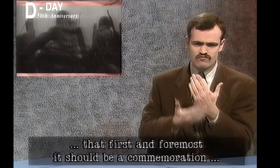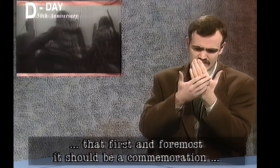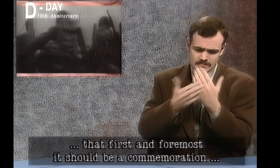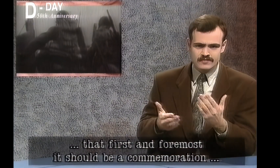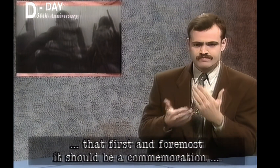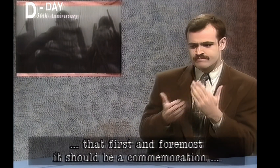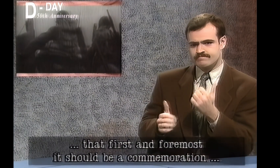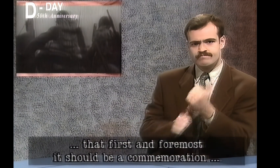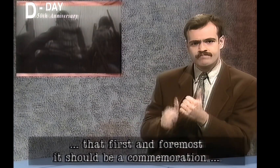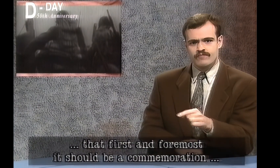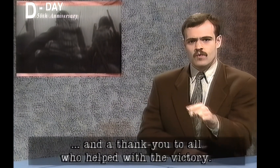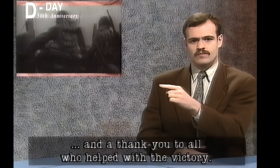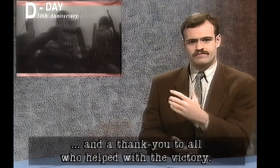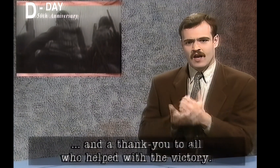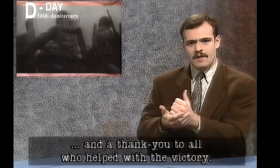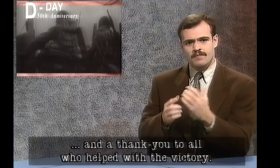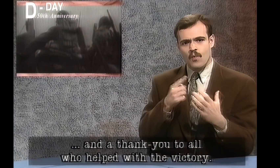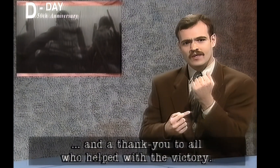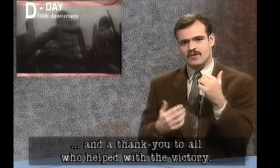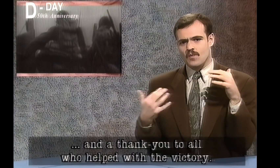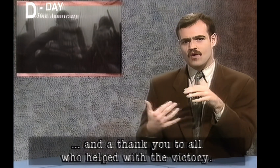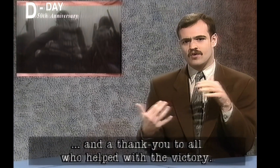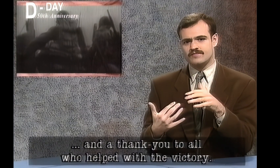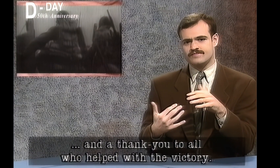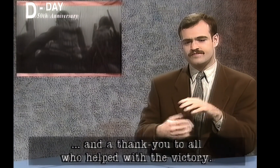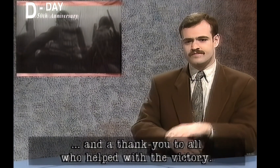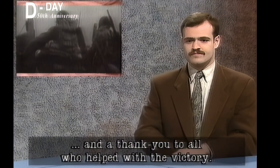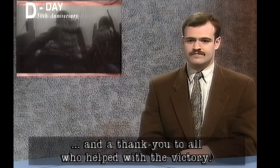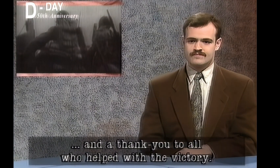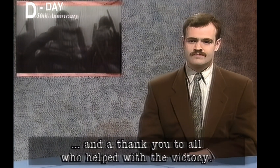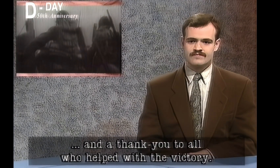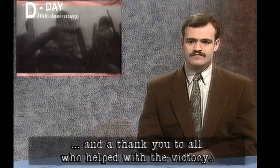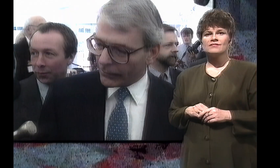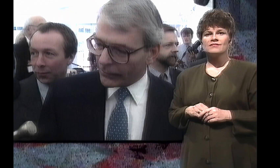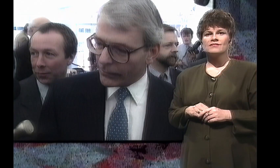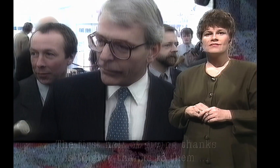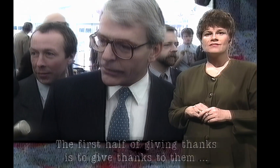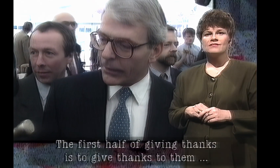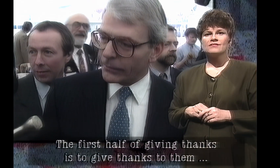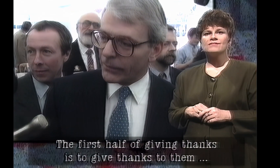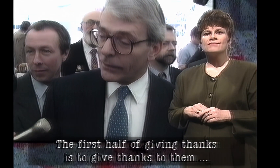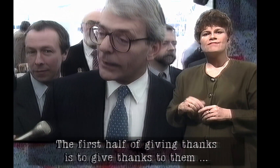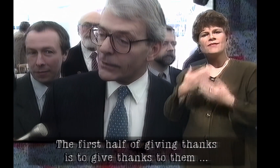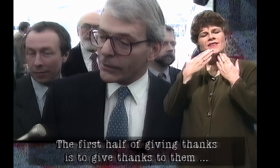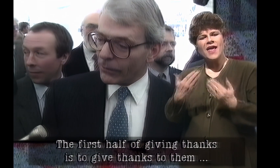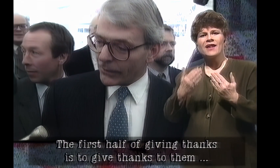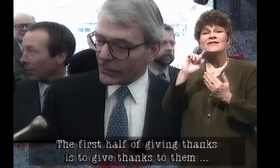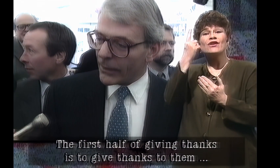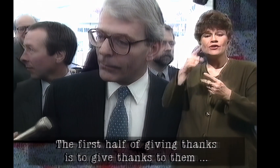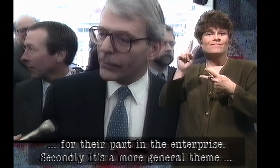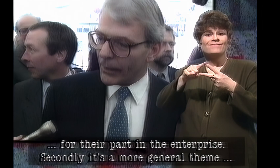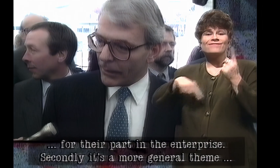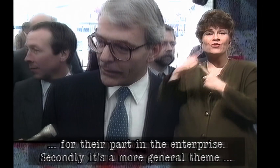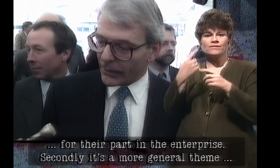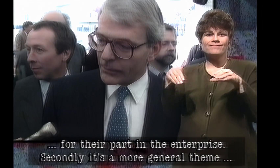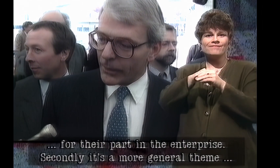it should be a commemoration and a thank you to all who helped with the victory. The first half of giving thanks is to give thanks to them